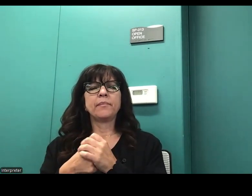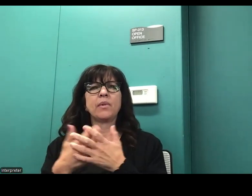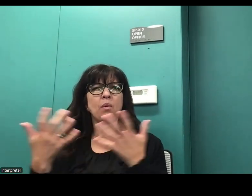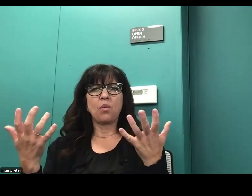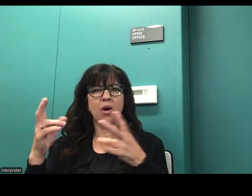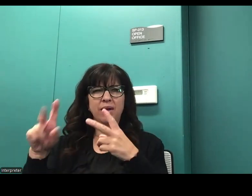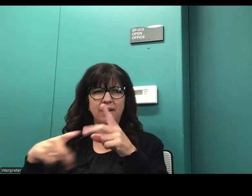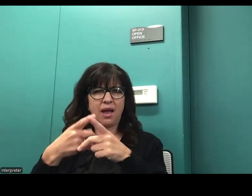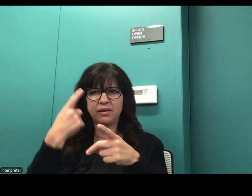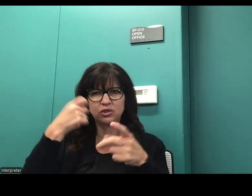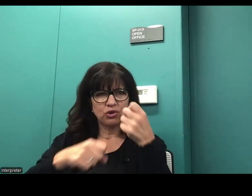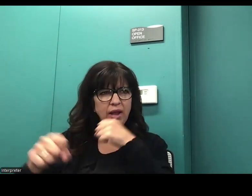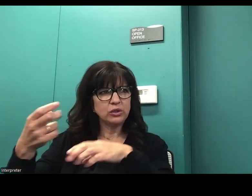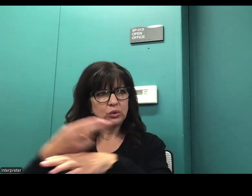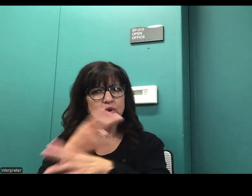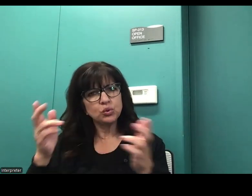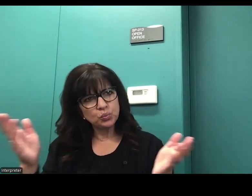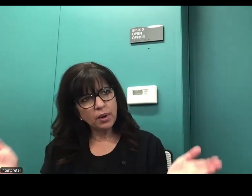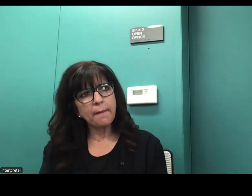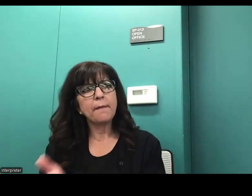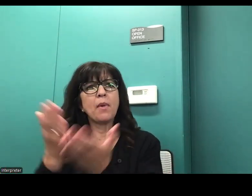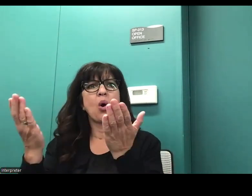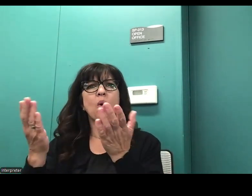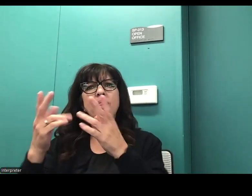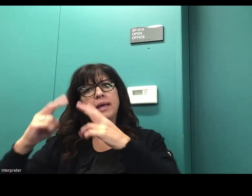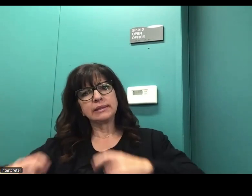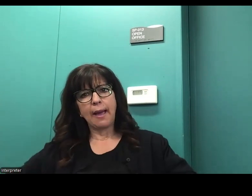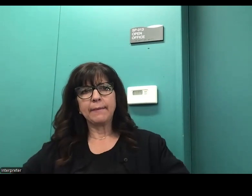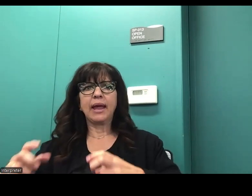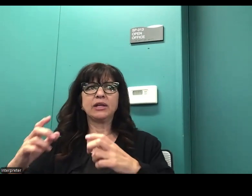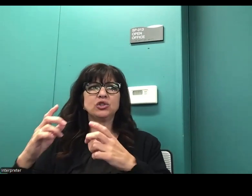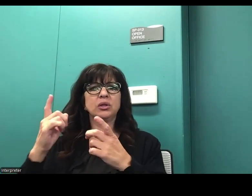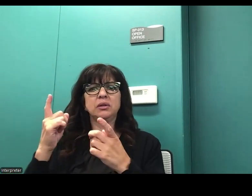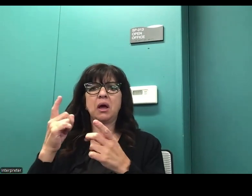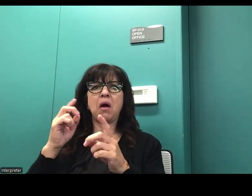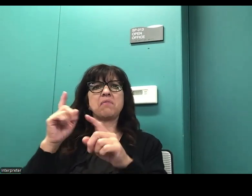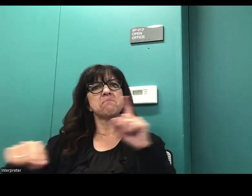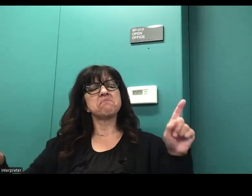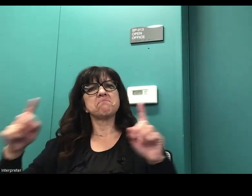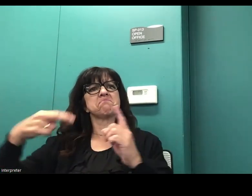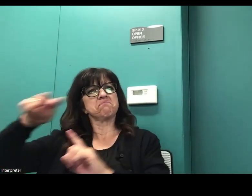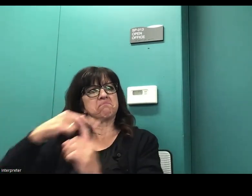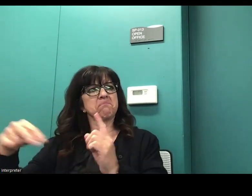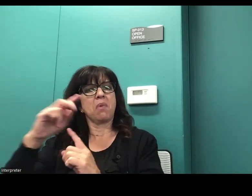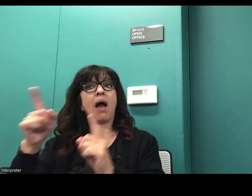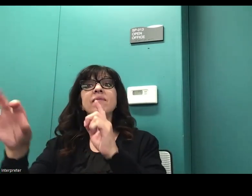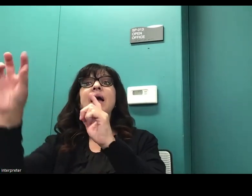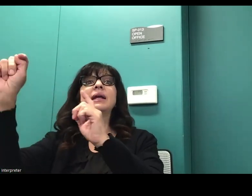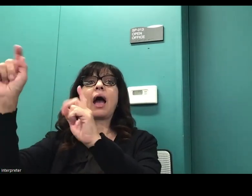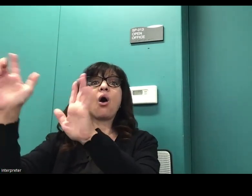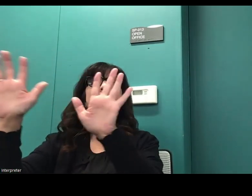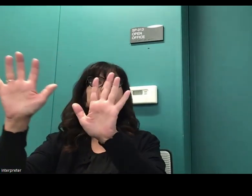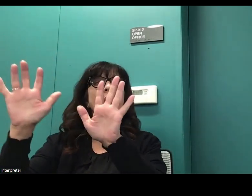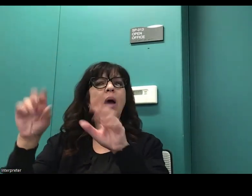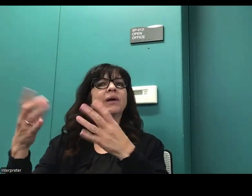What kind of strategies are you using to promote the examination of various viewpoints? What I'm finding out there is that people, and I will